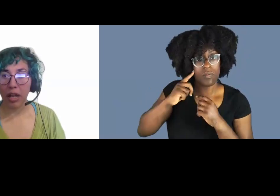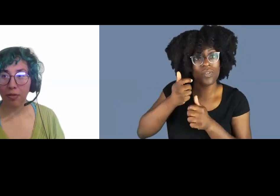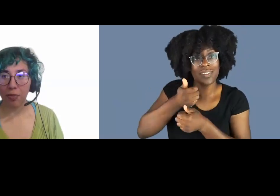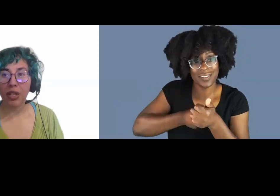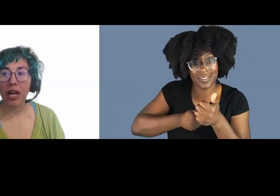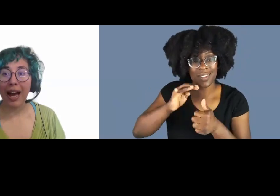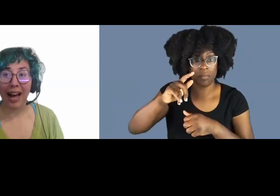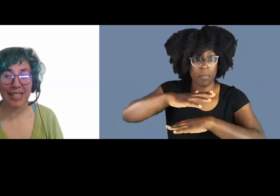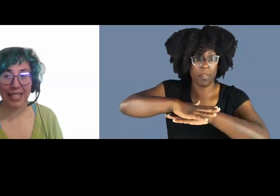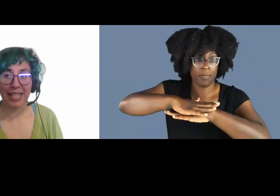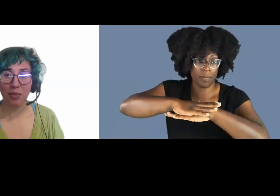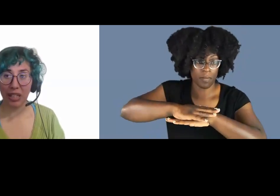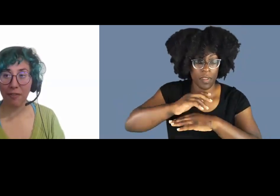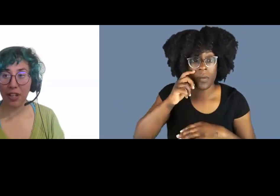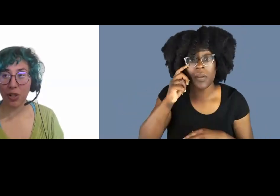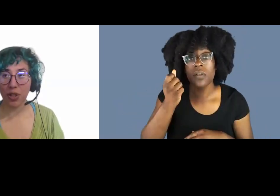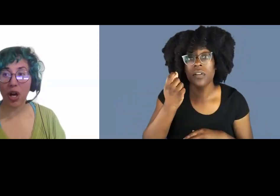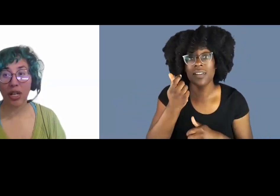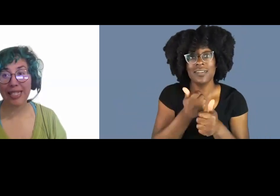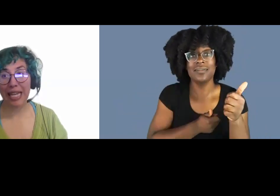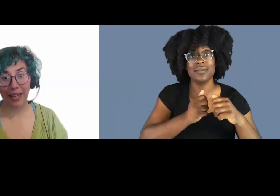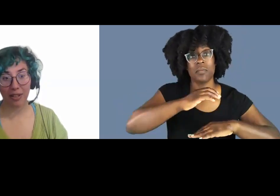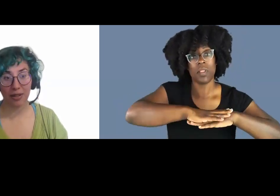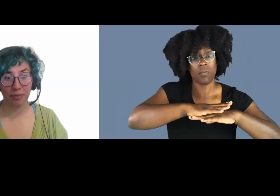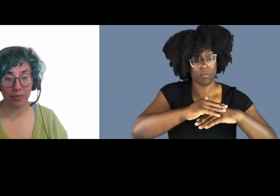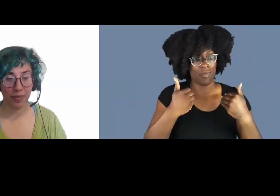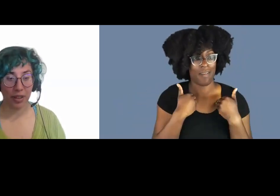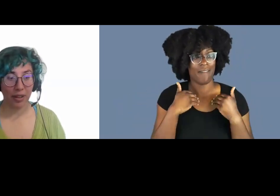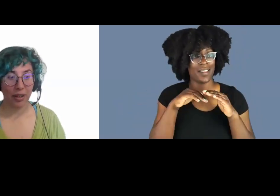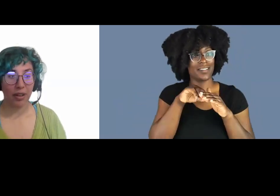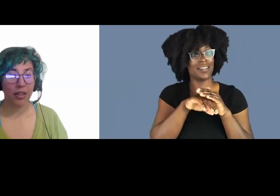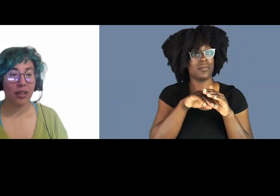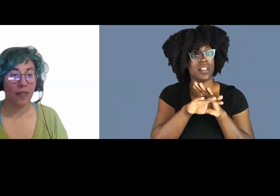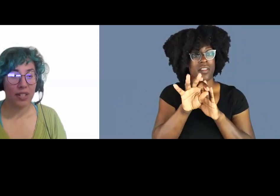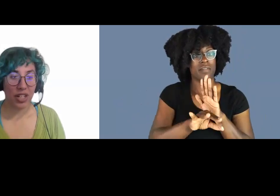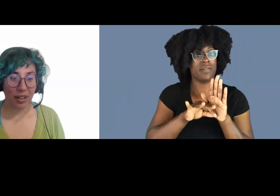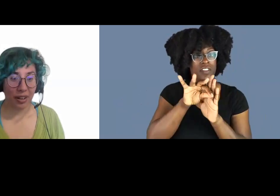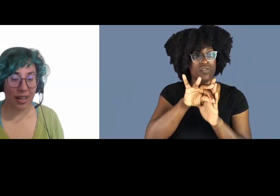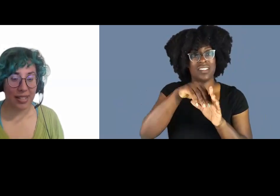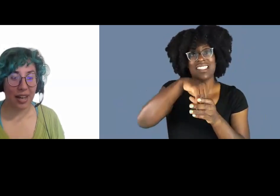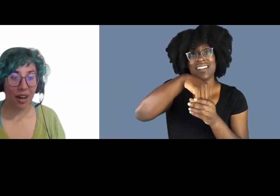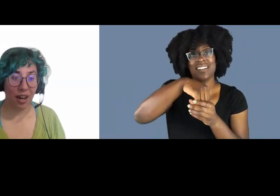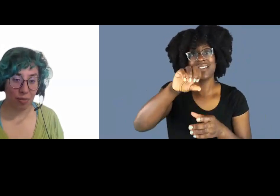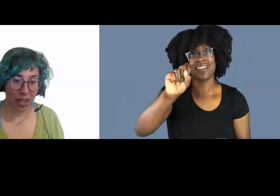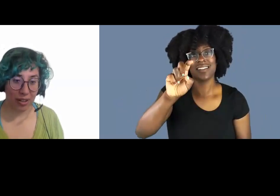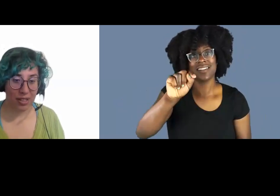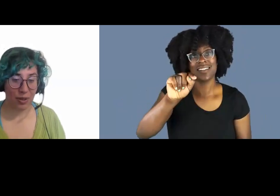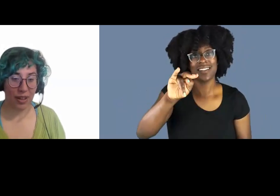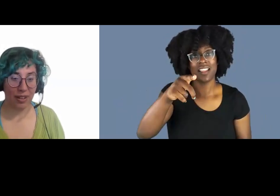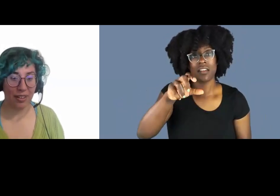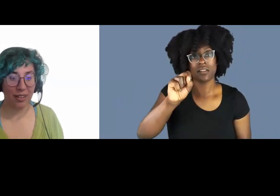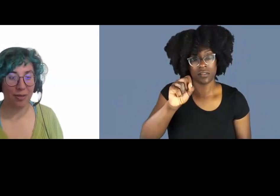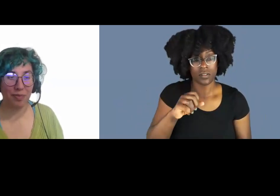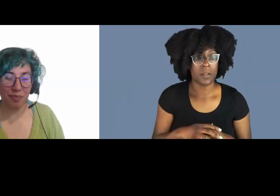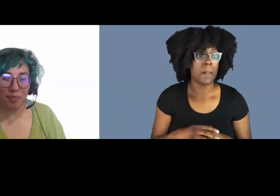email platform has accessibility features on its settings. The checker is automated so